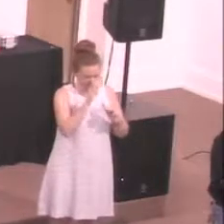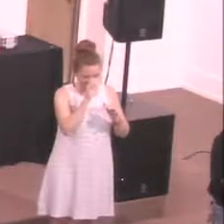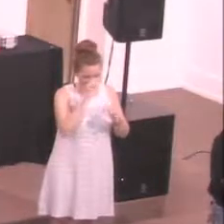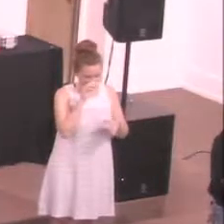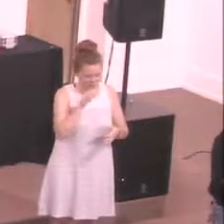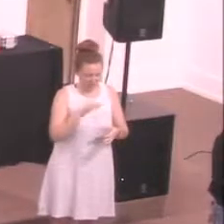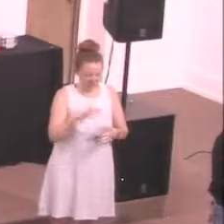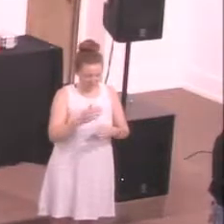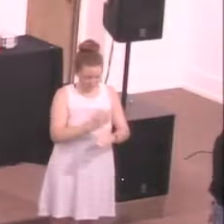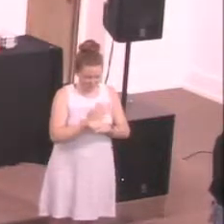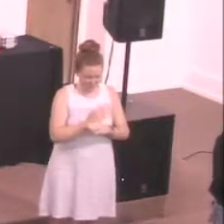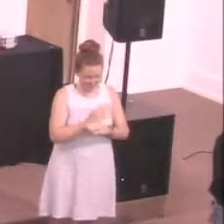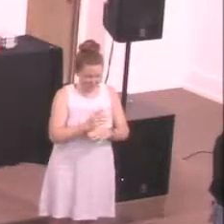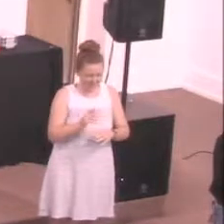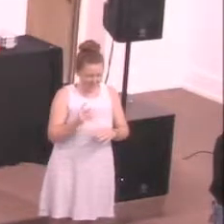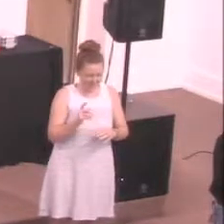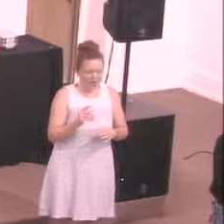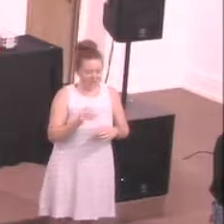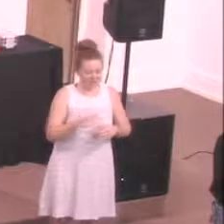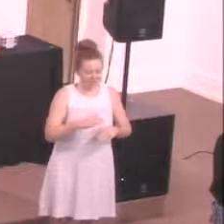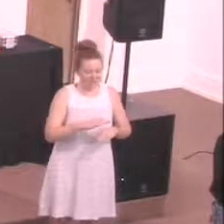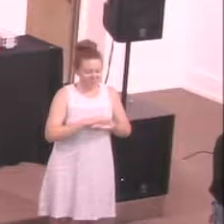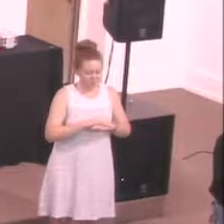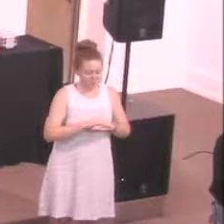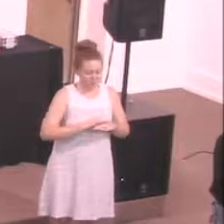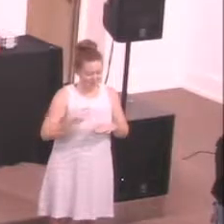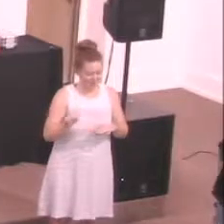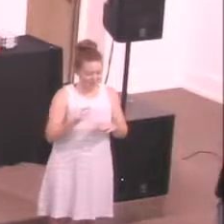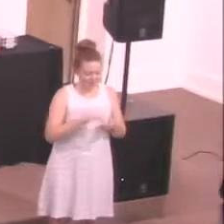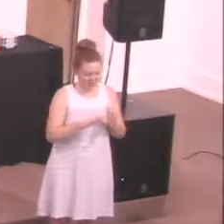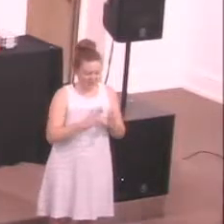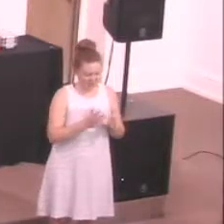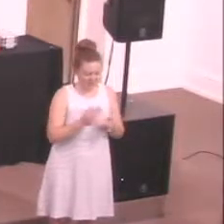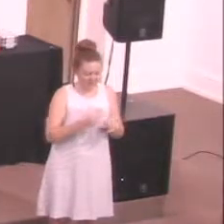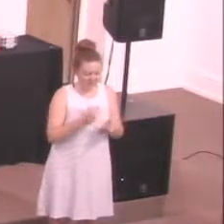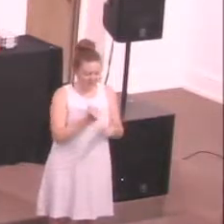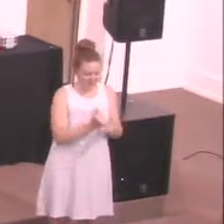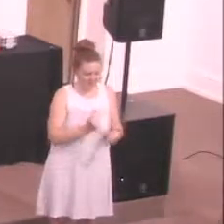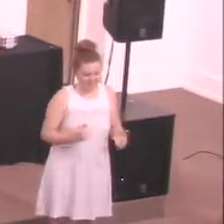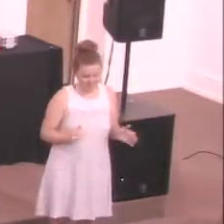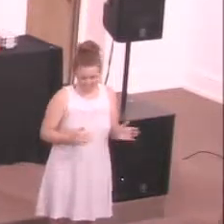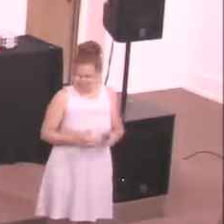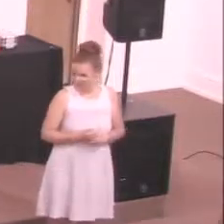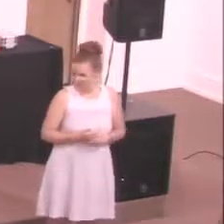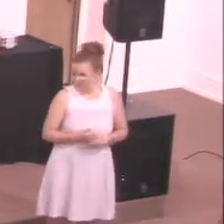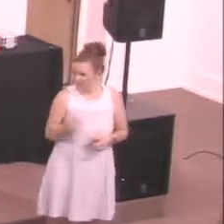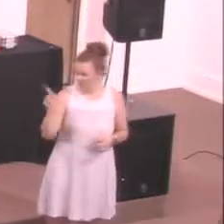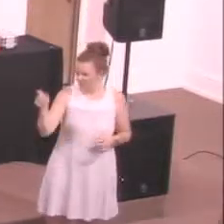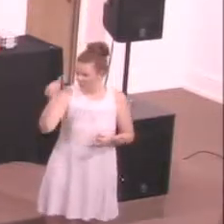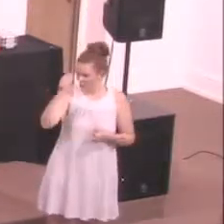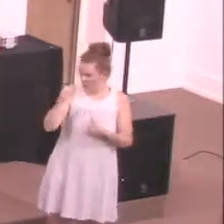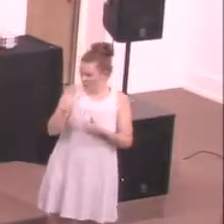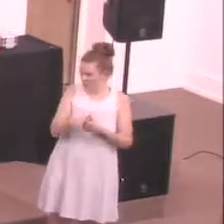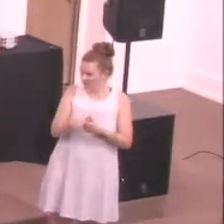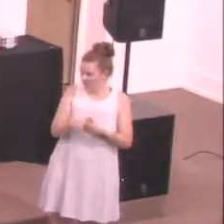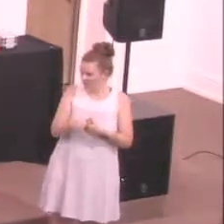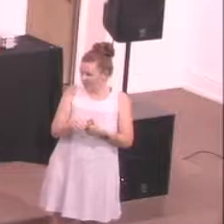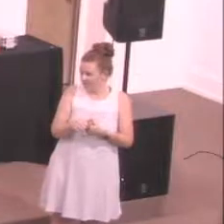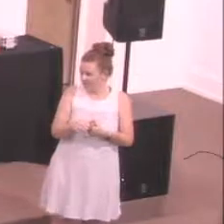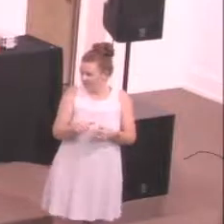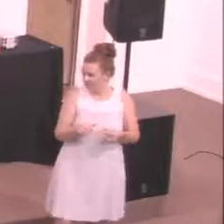over and protect him. Lead him and guide him, I pray, in Jesus' name. Amen. So I just wanted to remind you, if you didn't see, there's